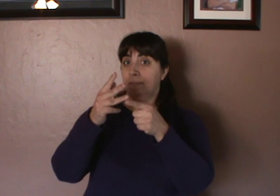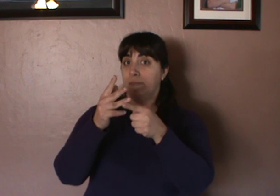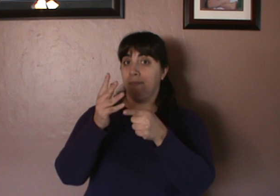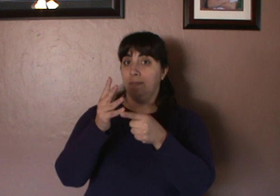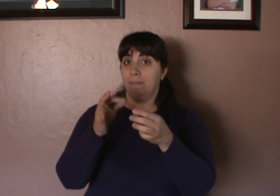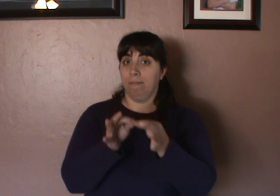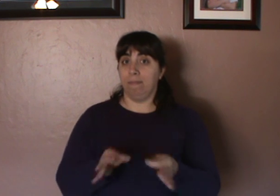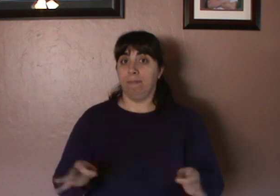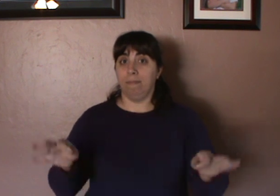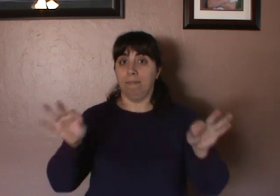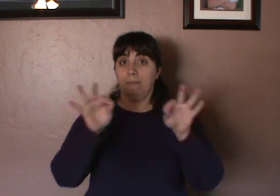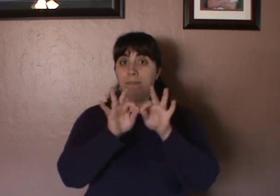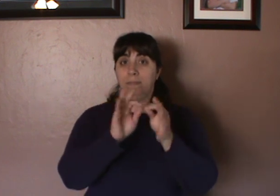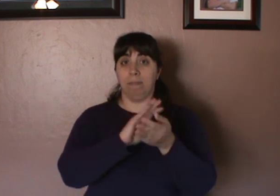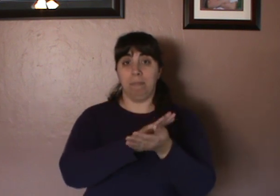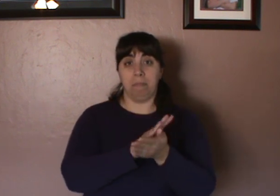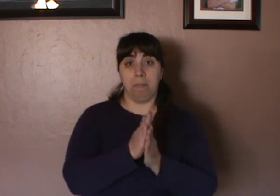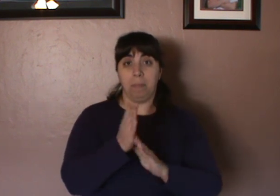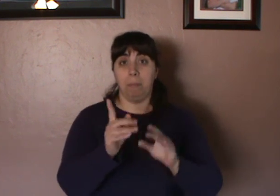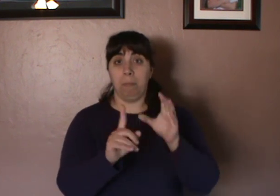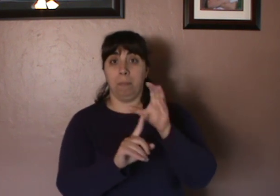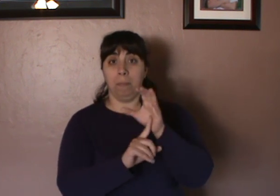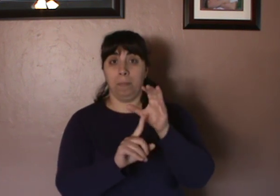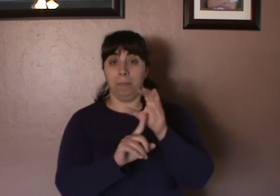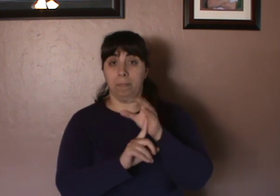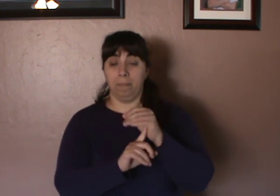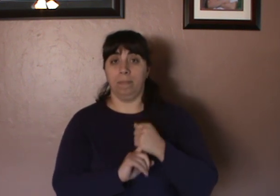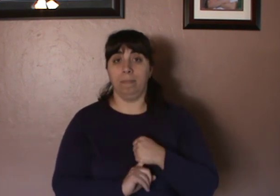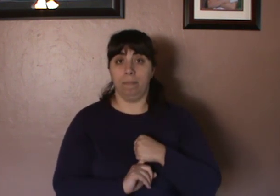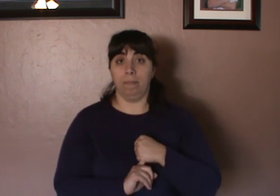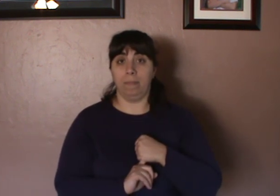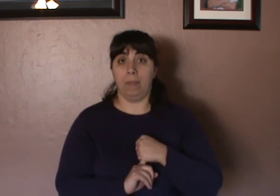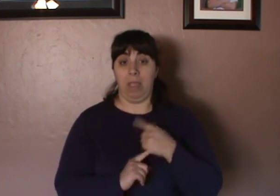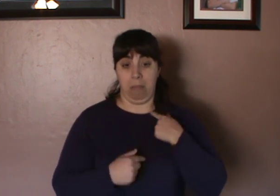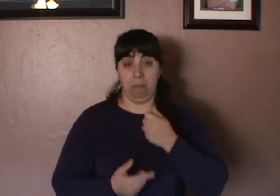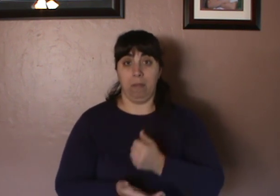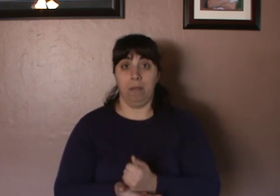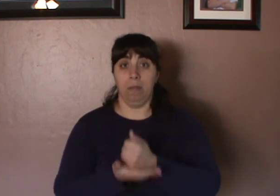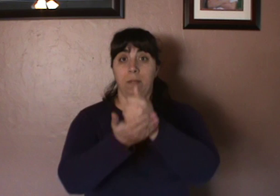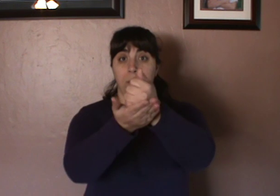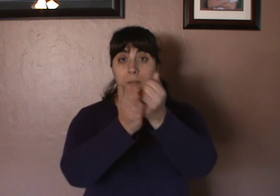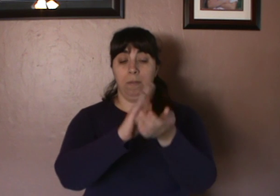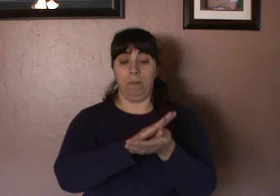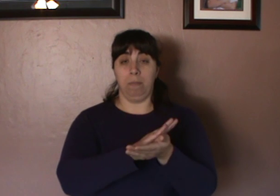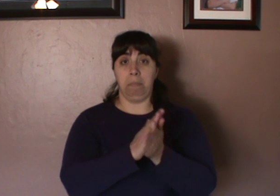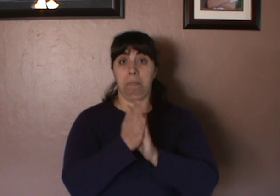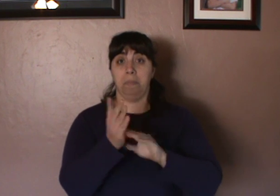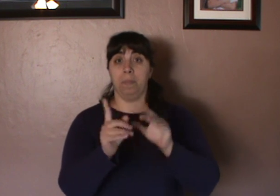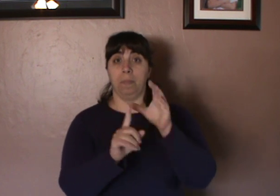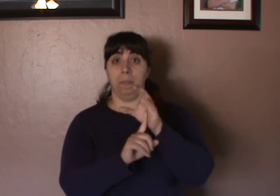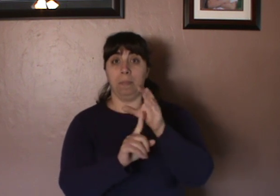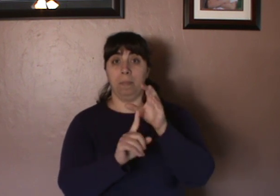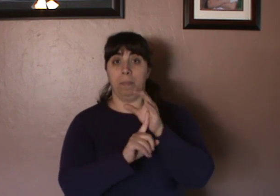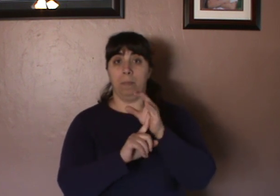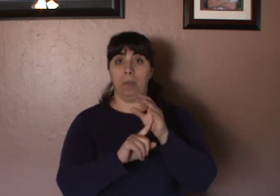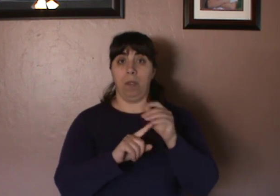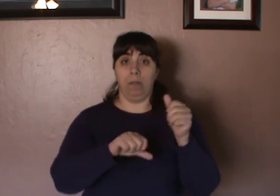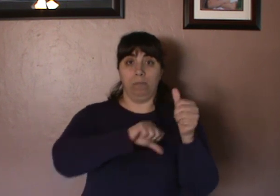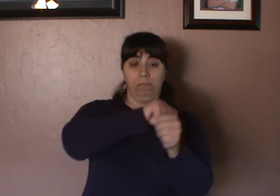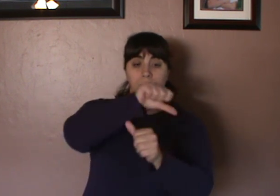Everything that really counts to be popular. I'll help you be popular. You'll hang with our right